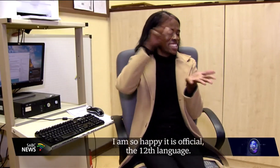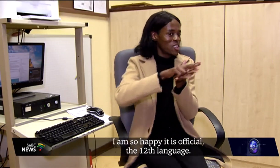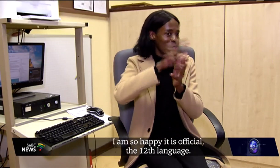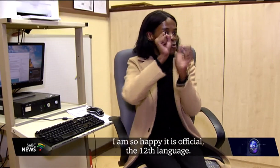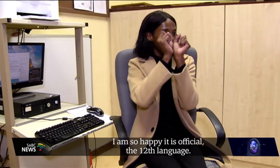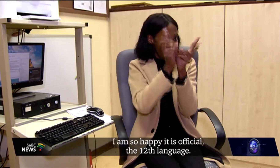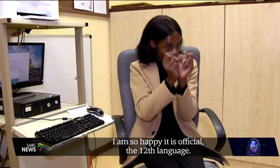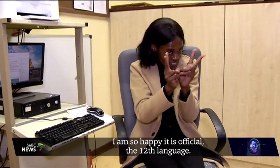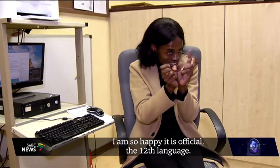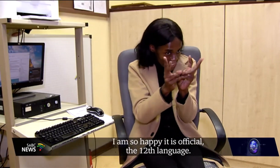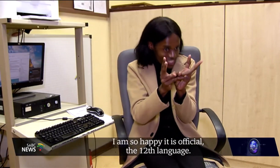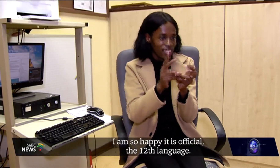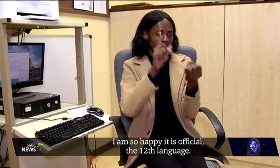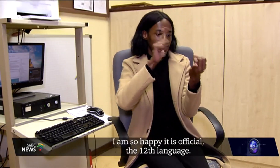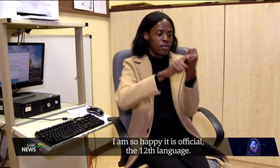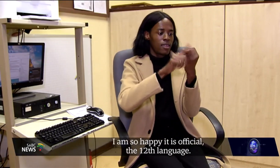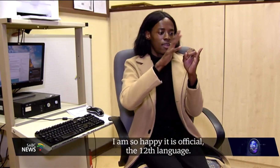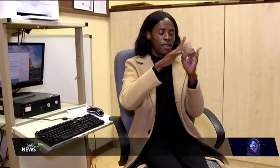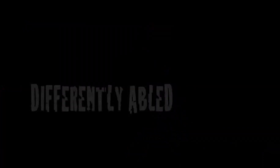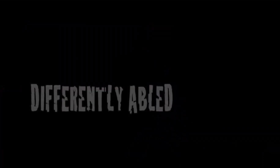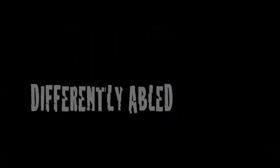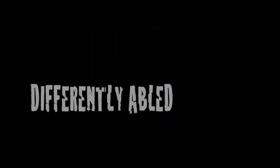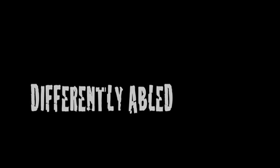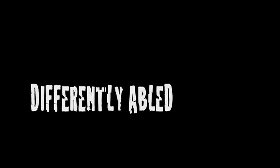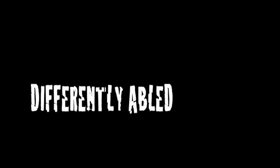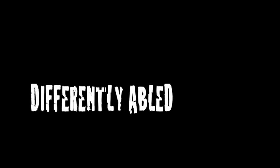happy. Yes, it's official. It's a tough lang.